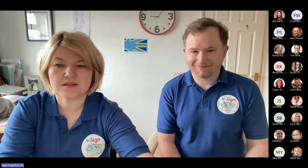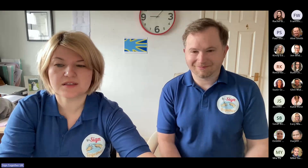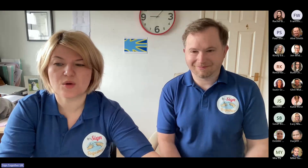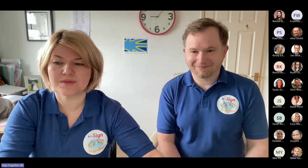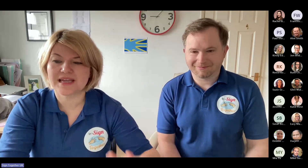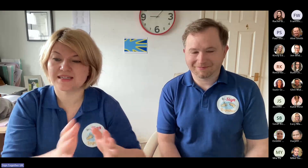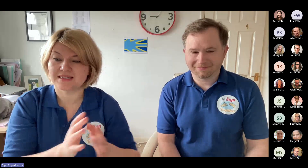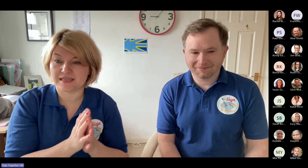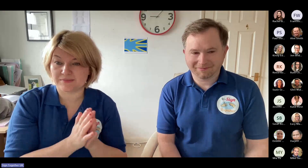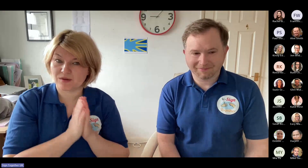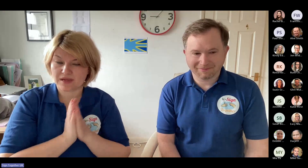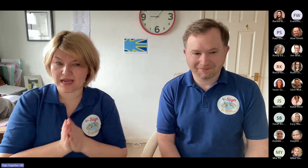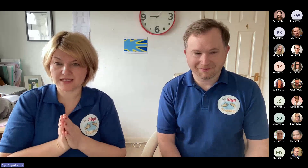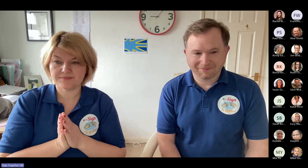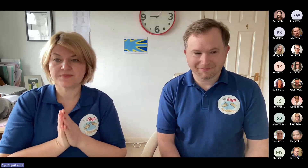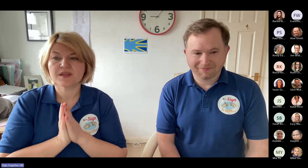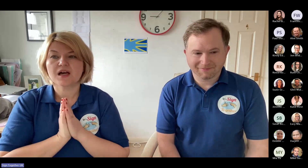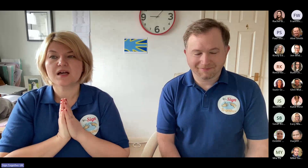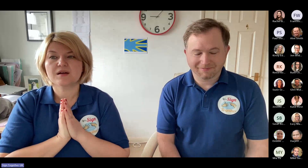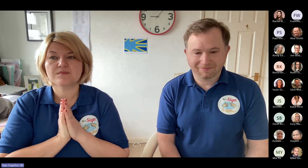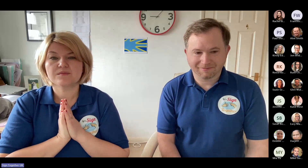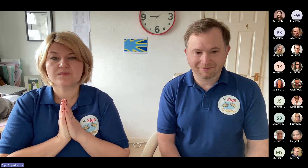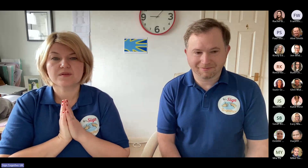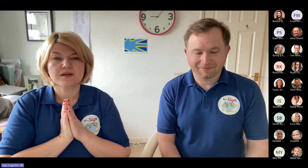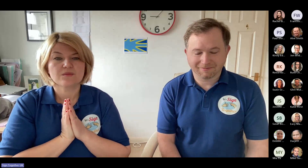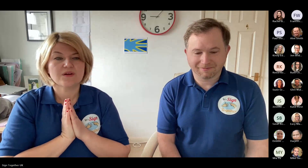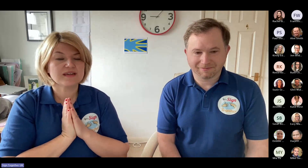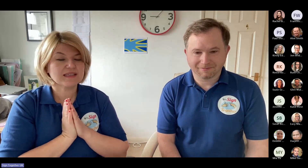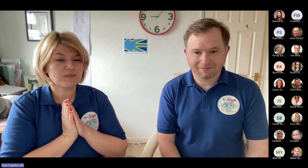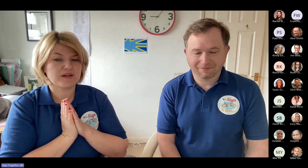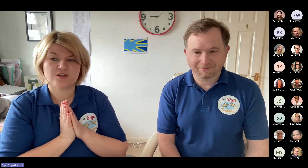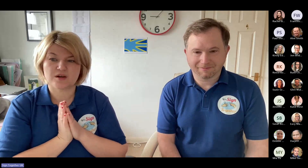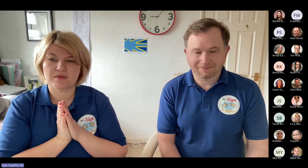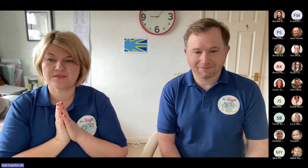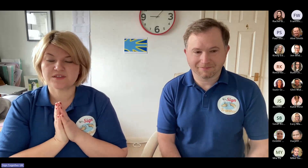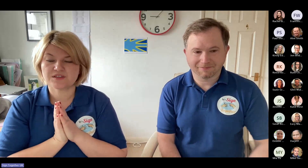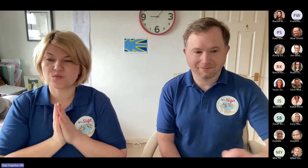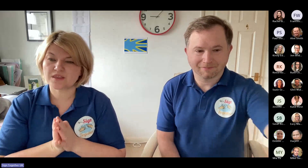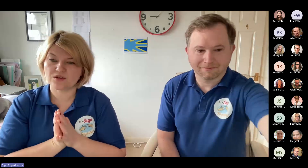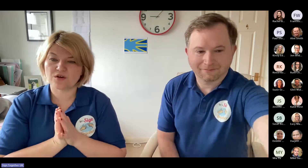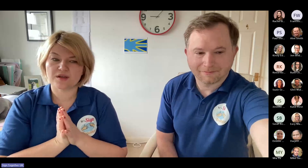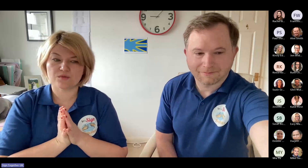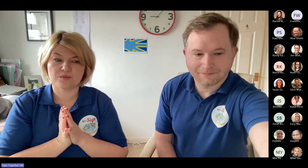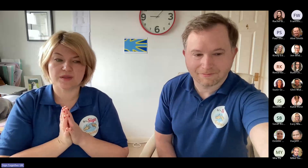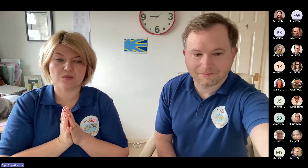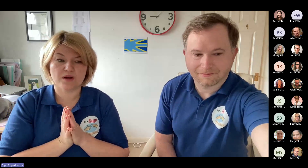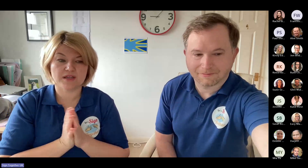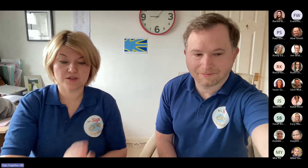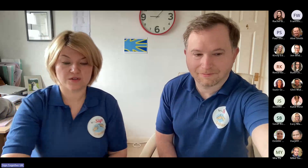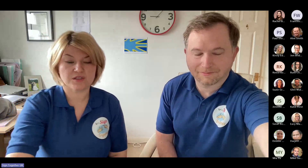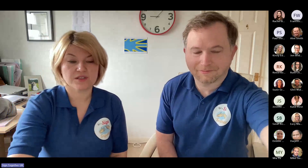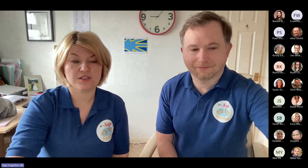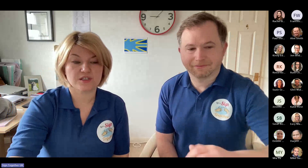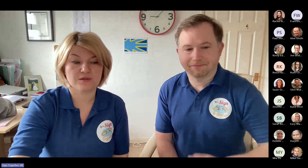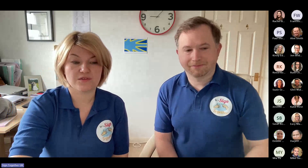the top 10 tips that we had. We have a little bit of time left, so we thought it would be quite good to do a